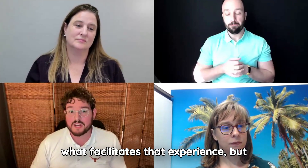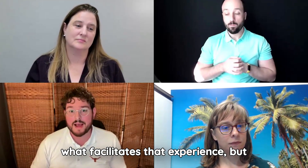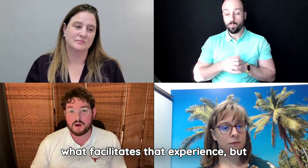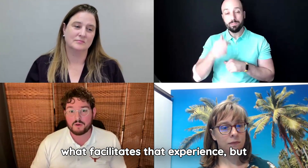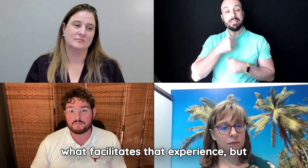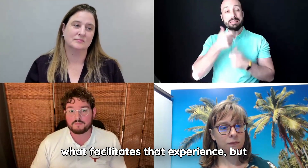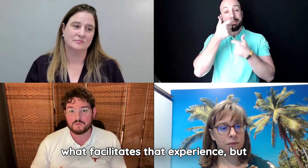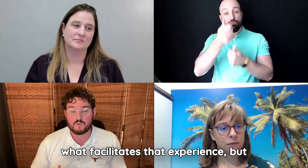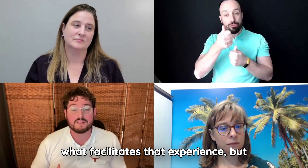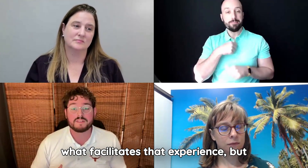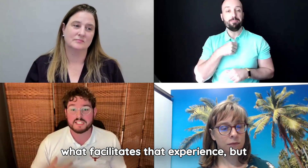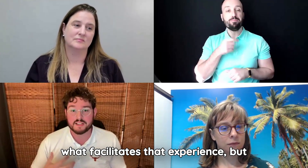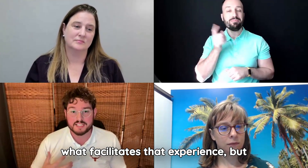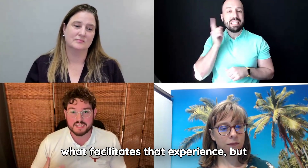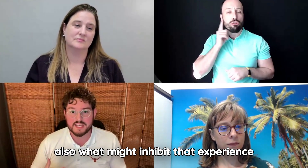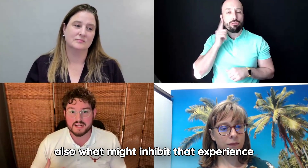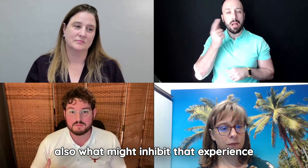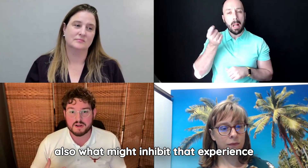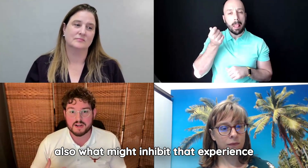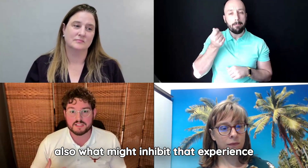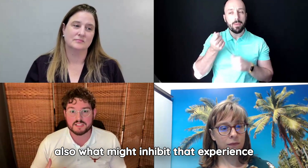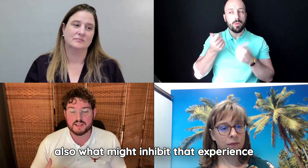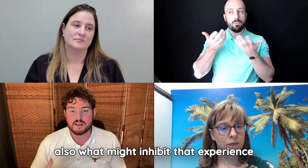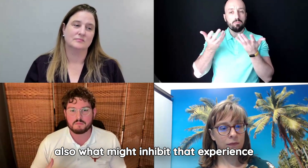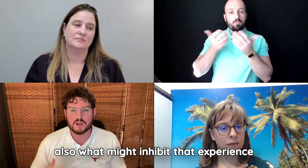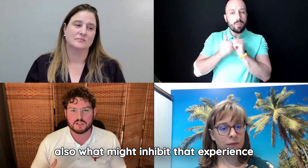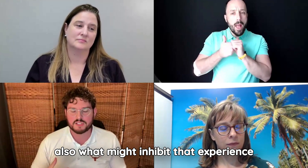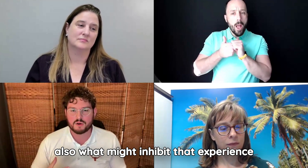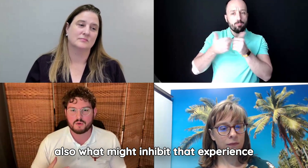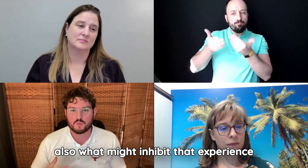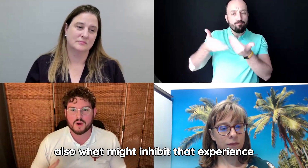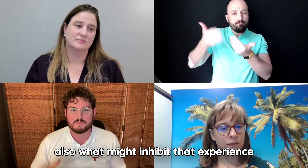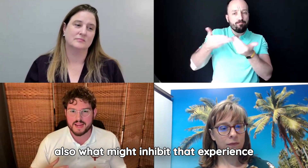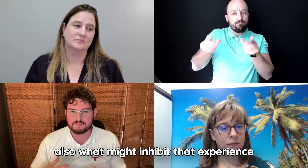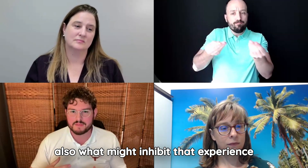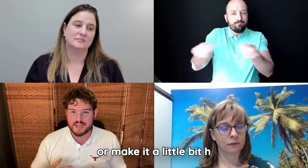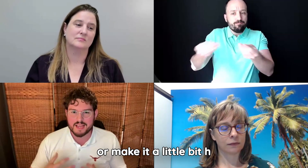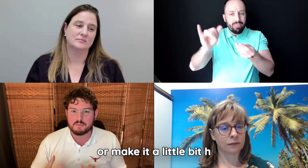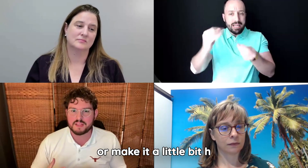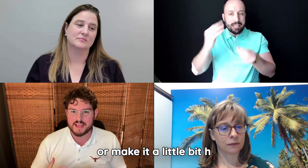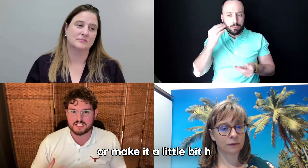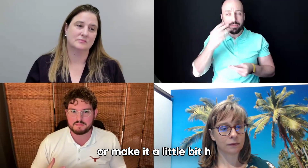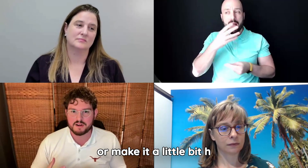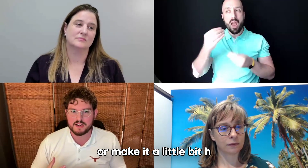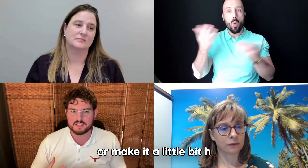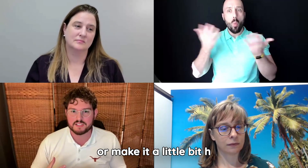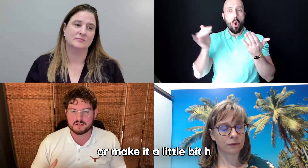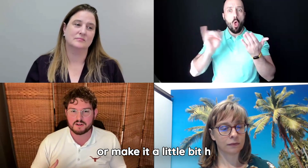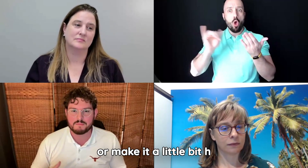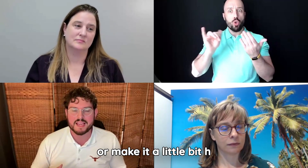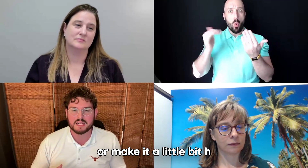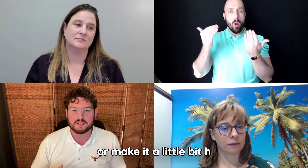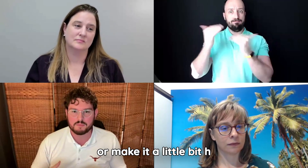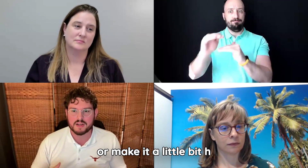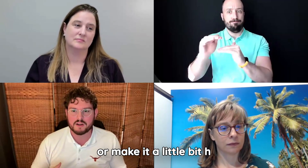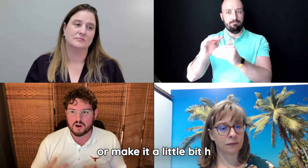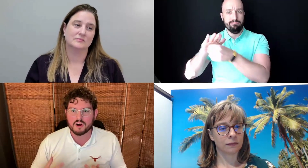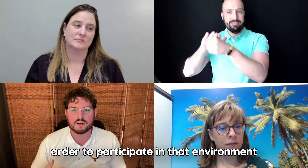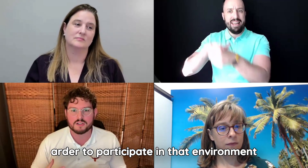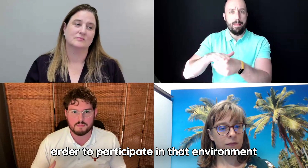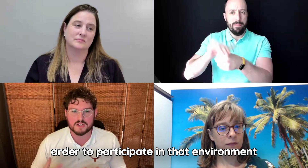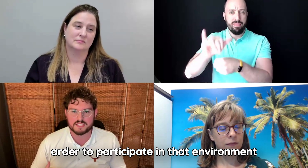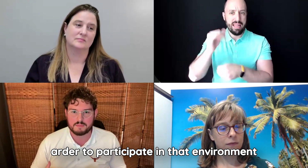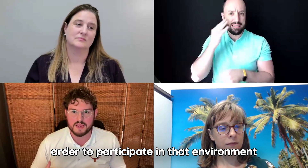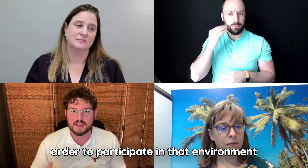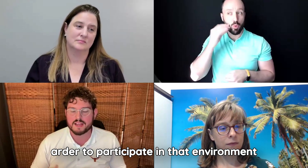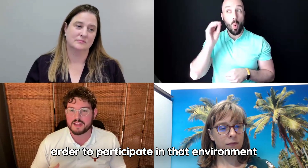a little bit about what facilitates that experience, but also what might inhibit that experience or make it a little bit